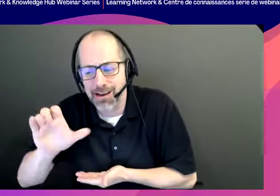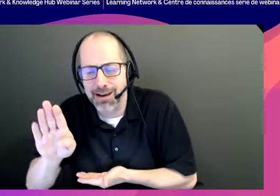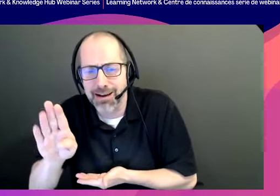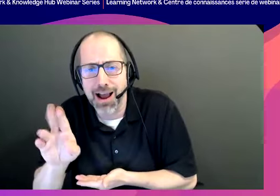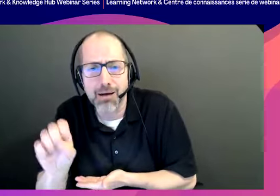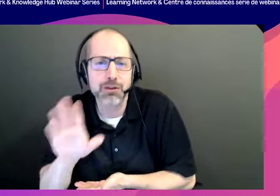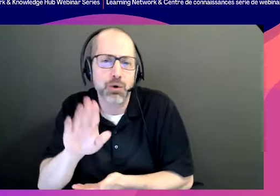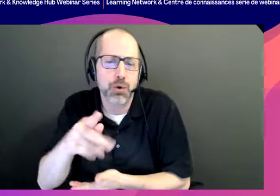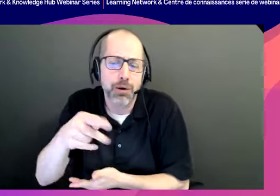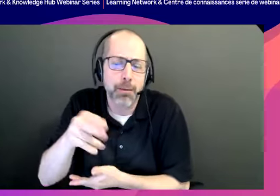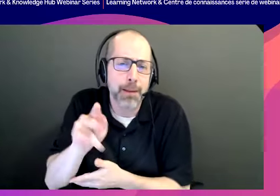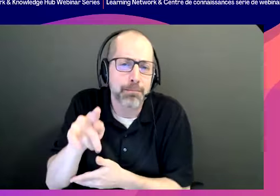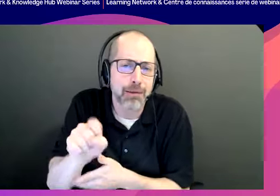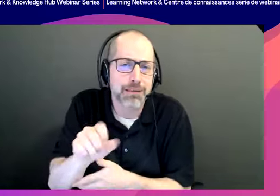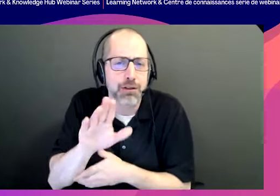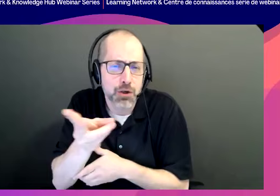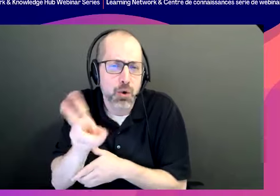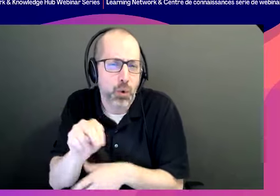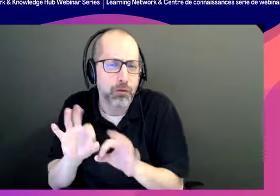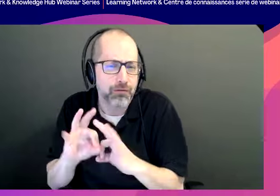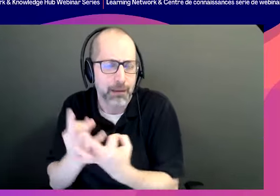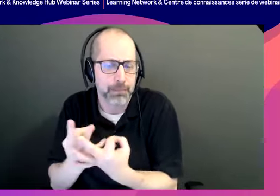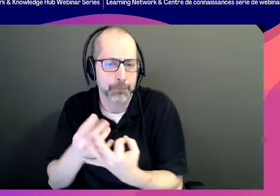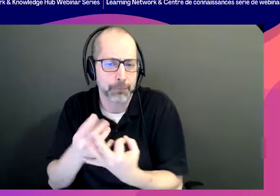your own family as I sing this song.